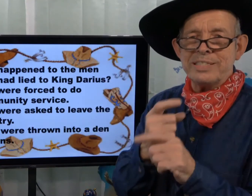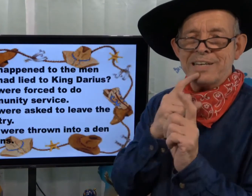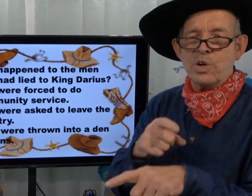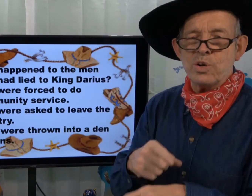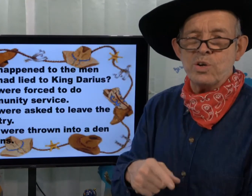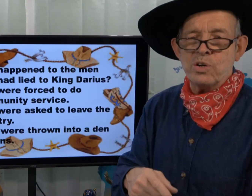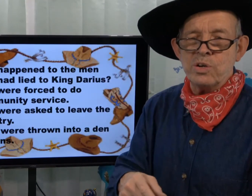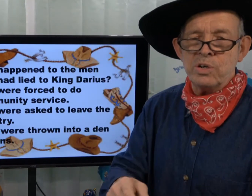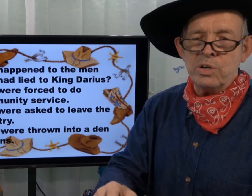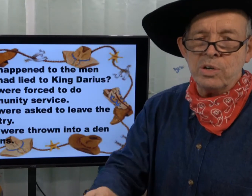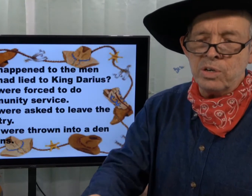answer?